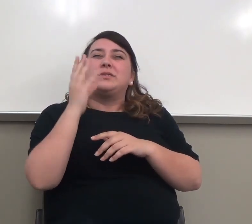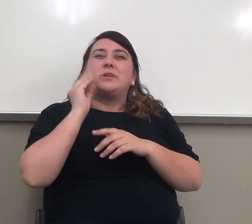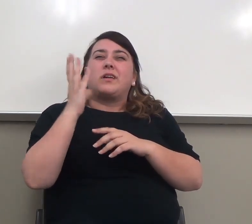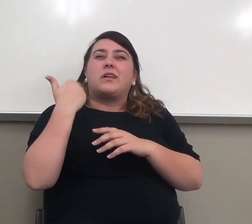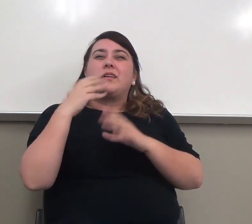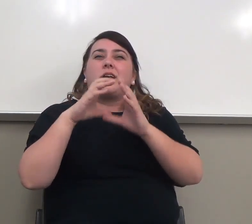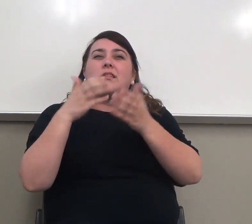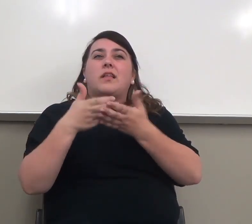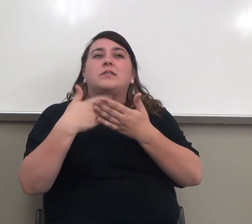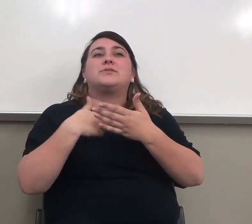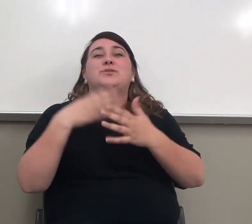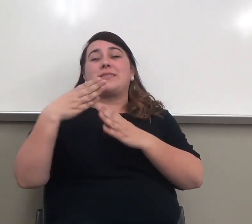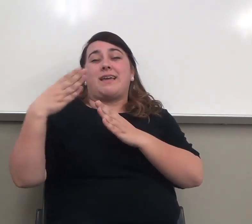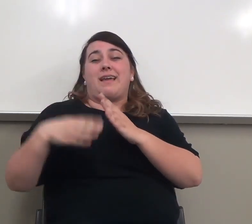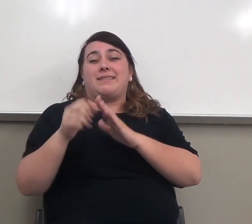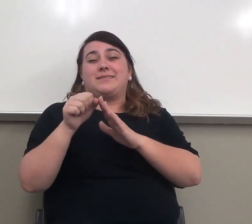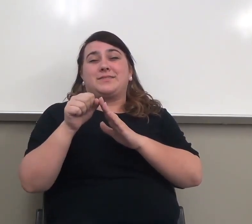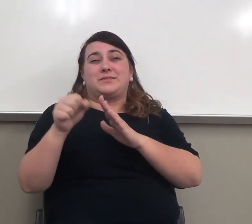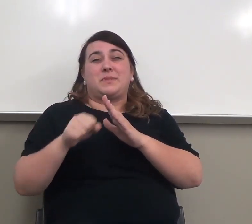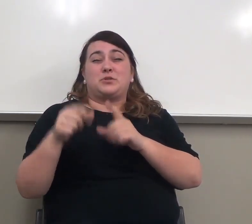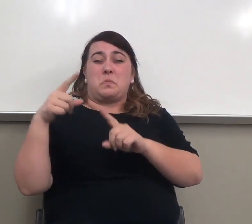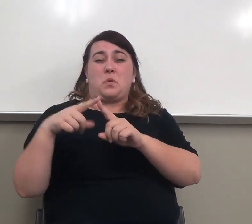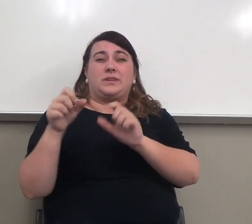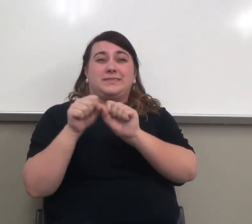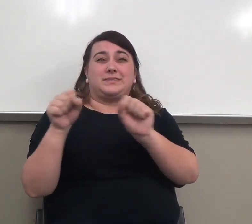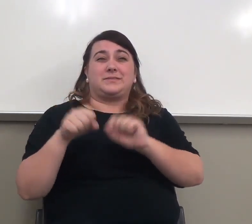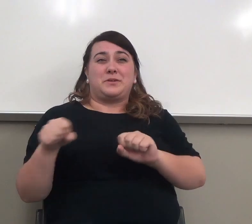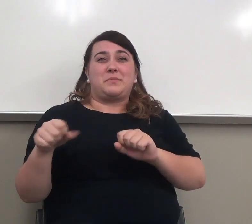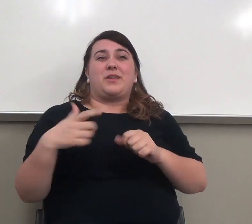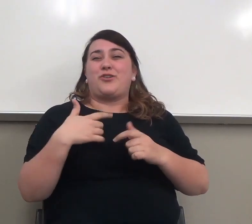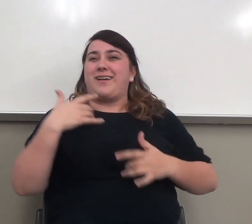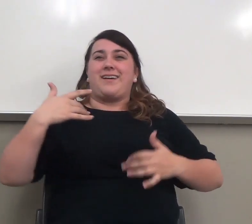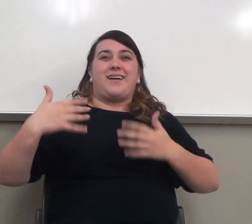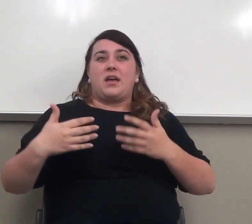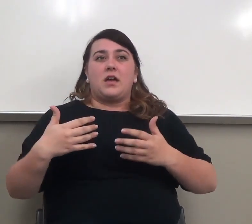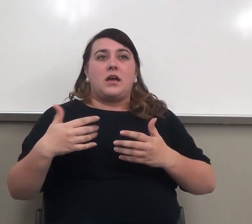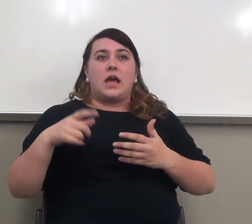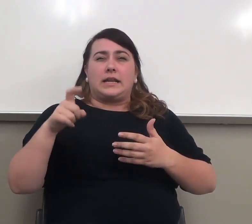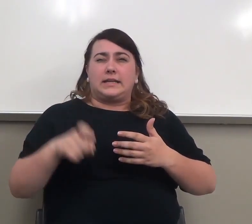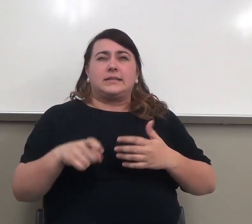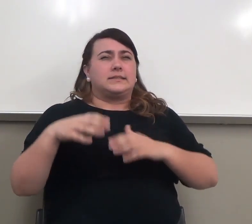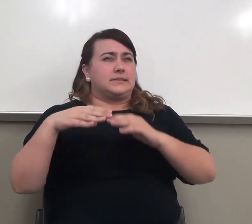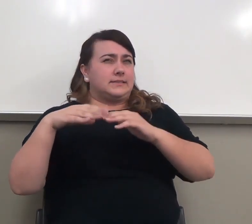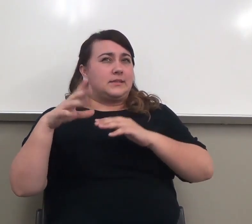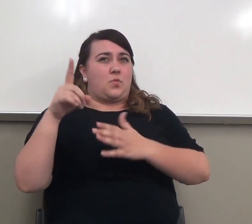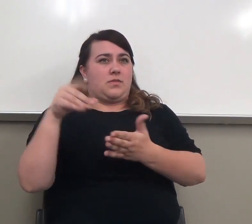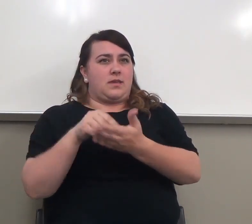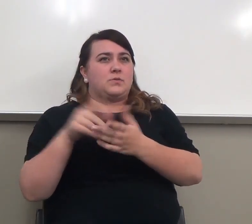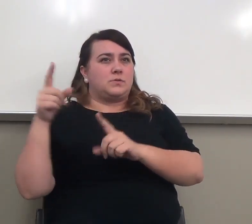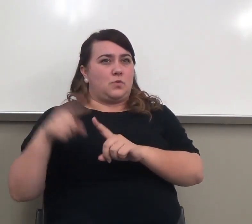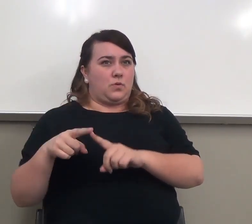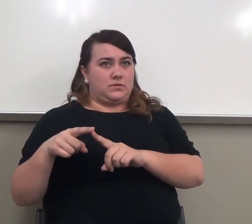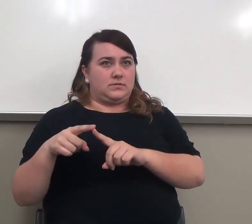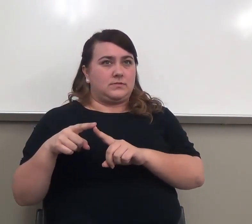and it's a point system and you say, okay, I need 1,000 points in this class,